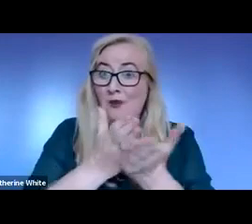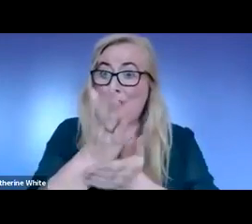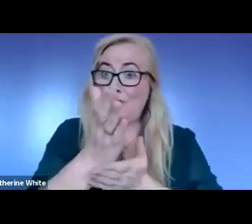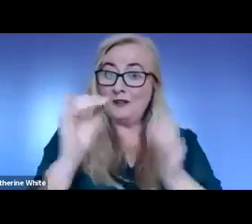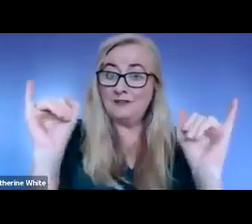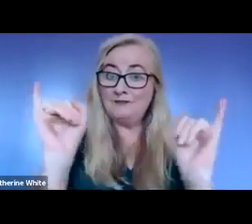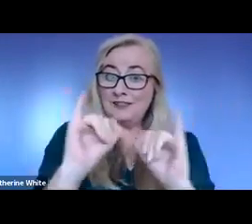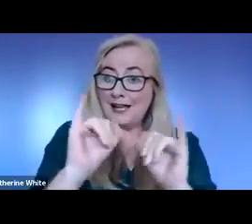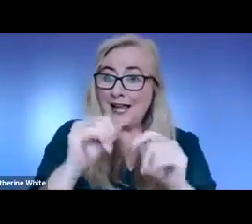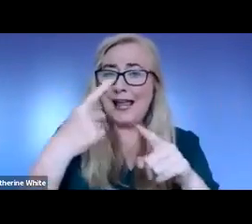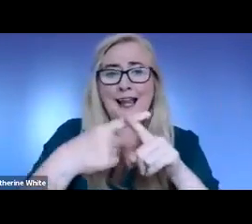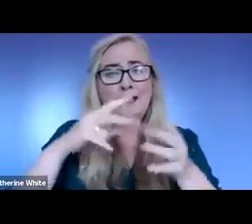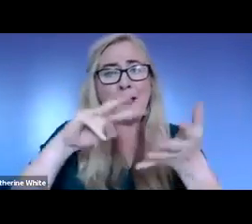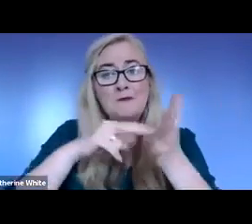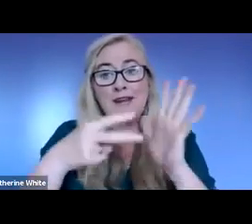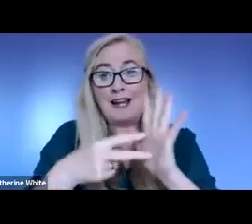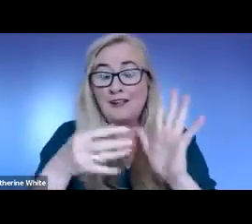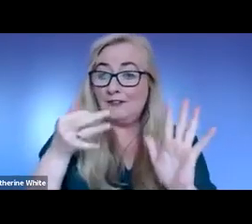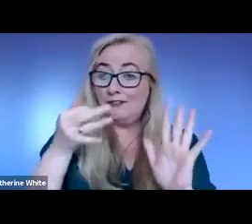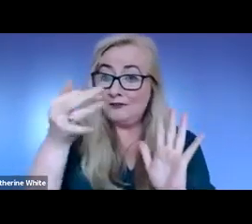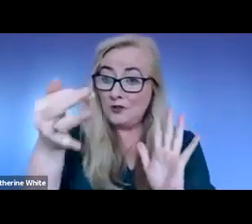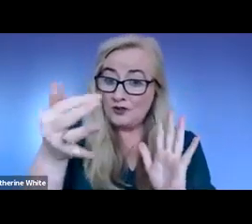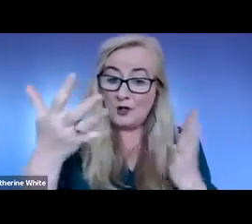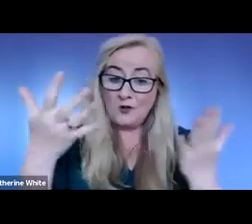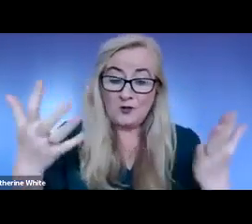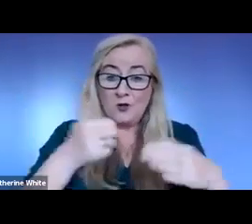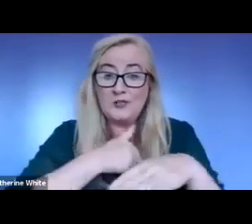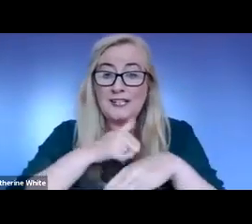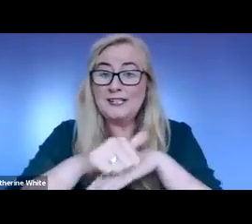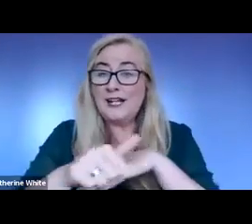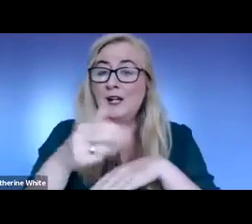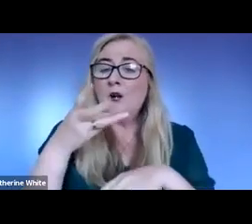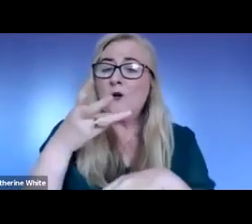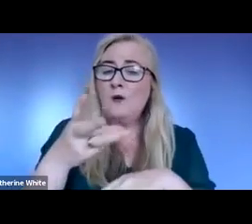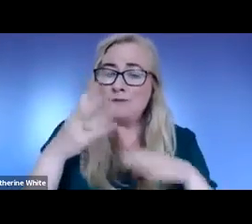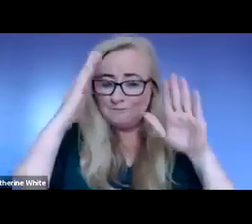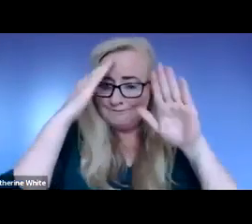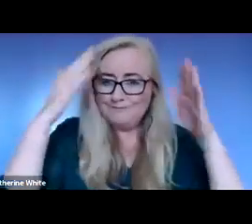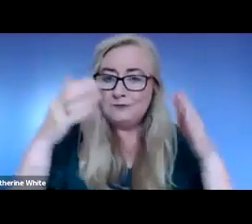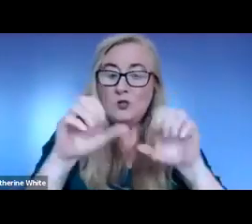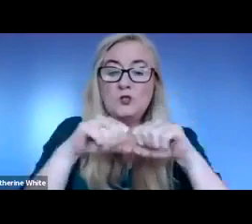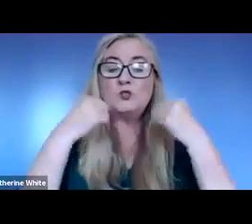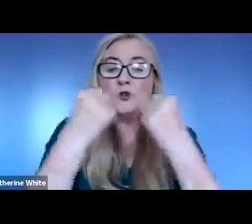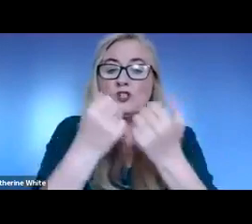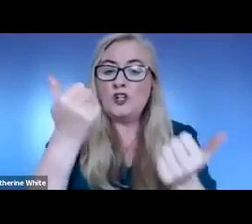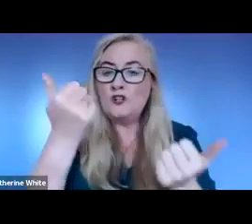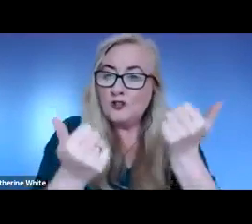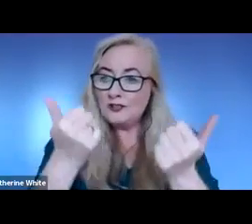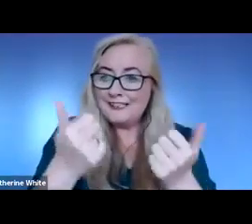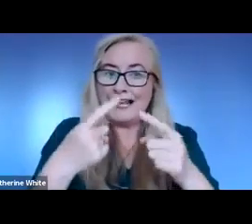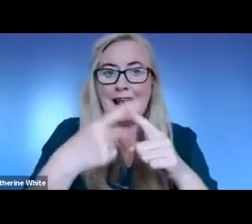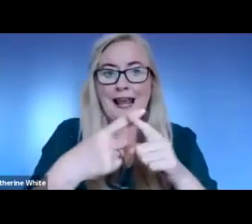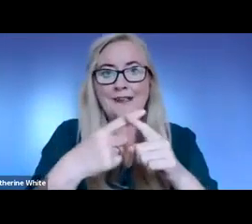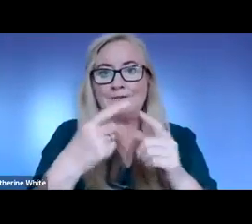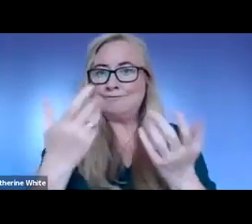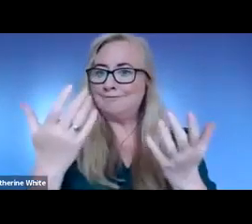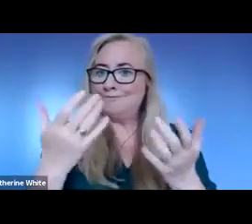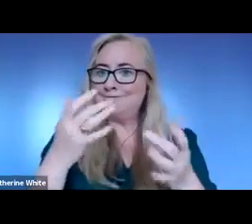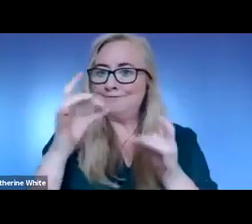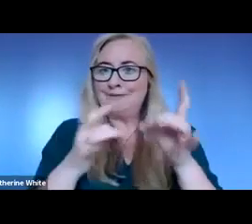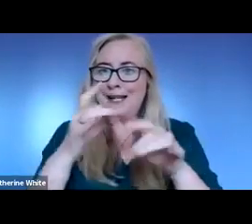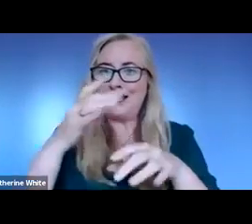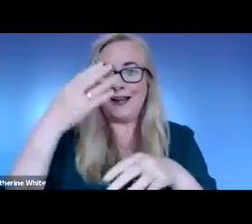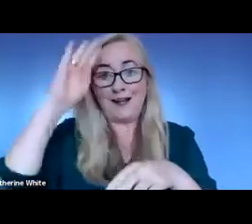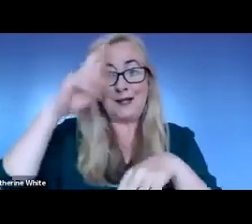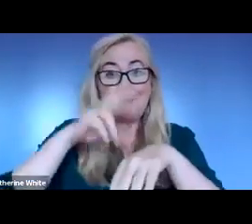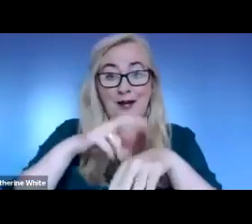for the future. Today, our discussion focuses on social justice and rebuilding Ireland. Recordings of the two